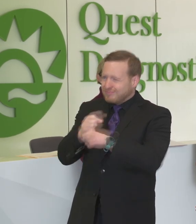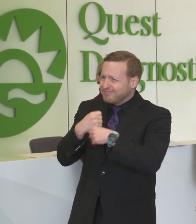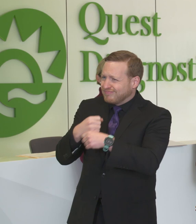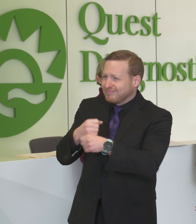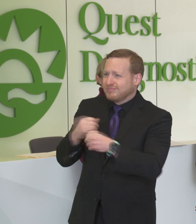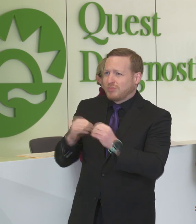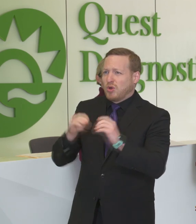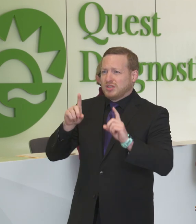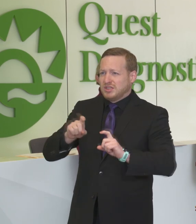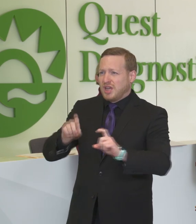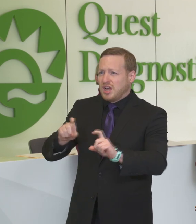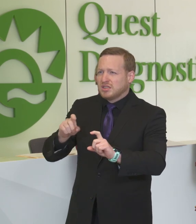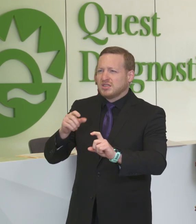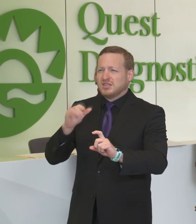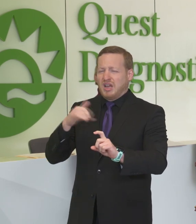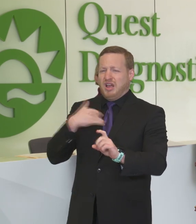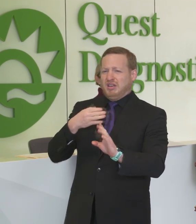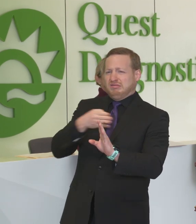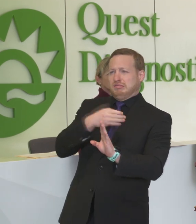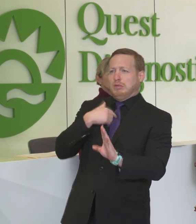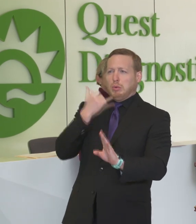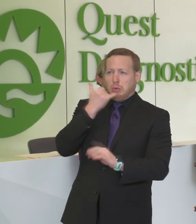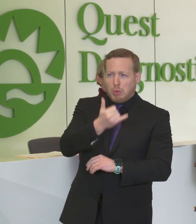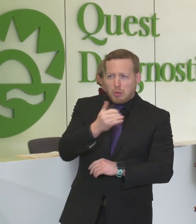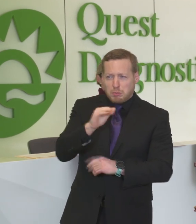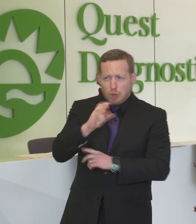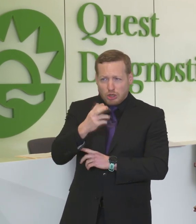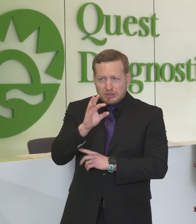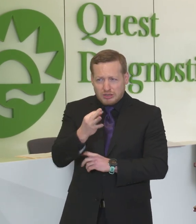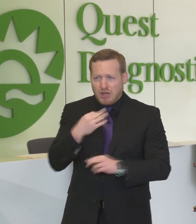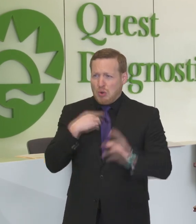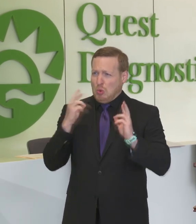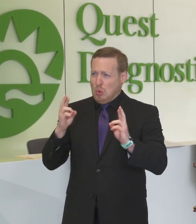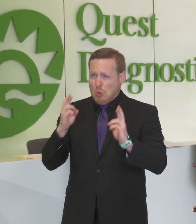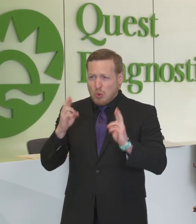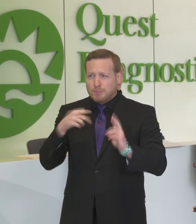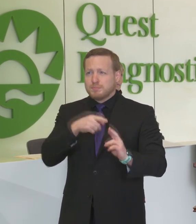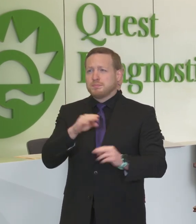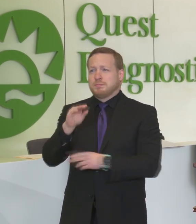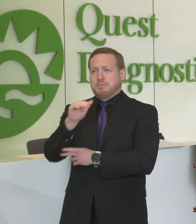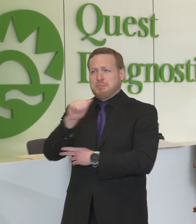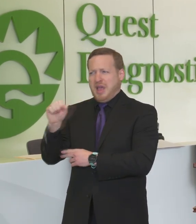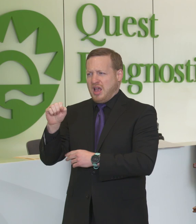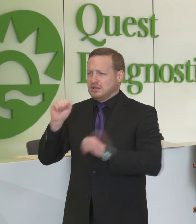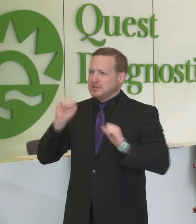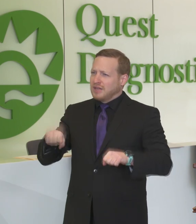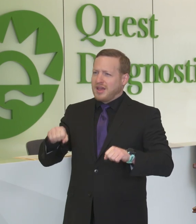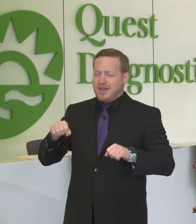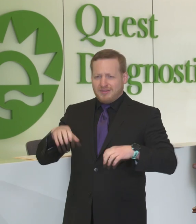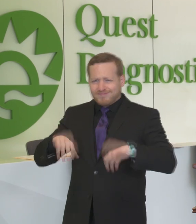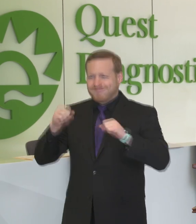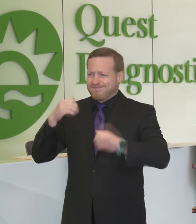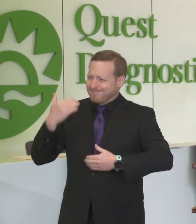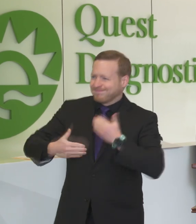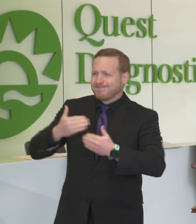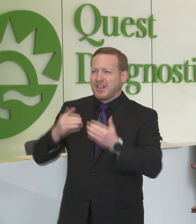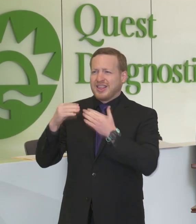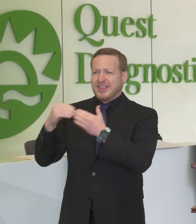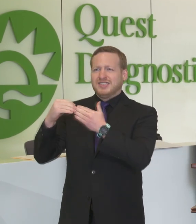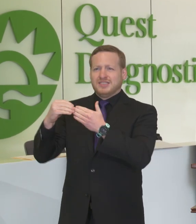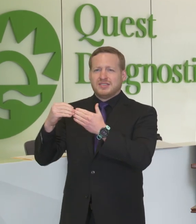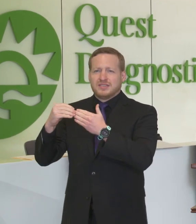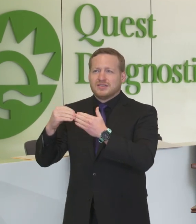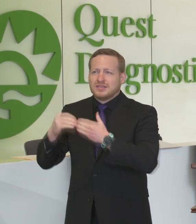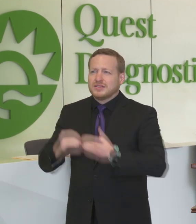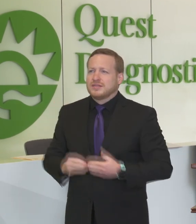certainly hope that Massachusetts is going to have a big role to play. I've been to that site. They have a ton of great people there and a lot of capacity. And he basically said,